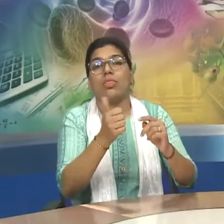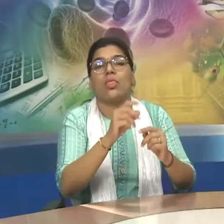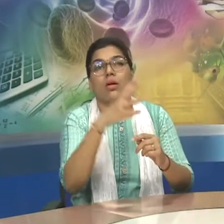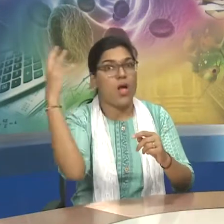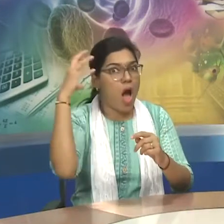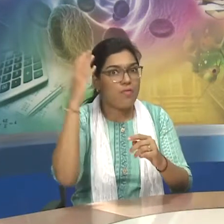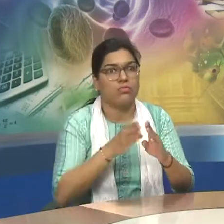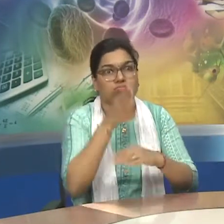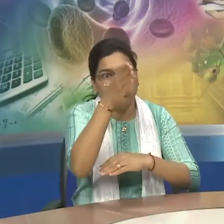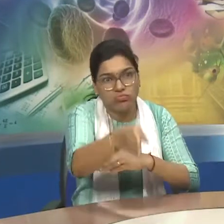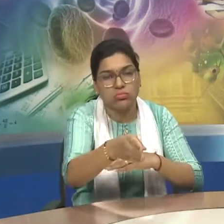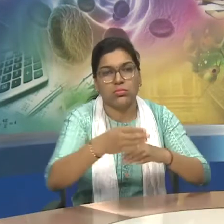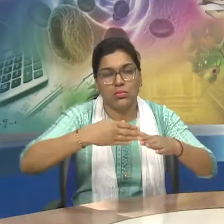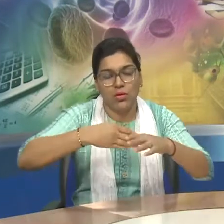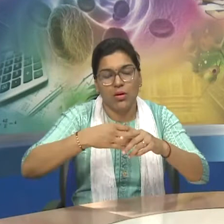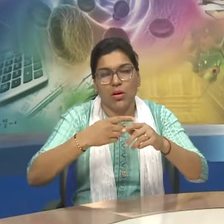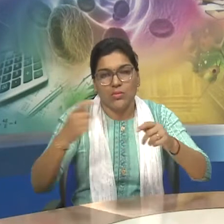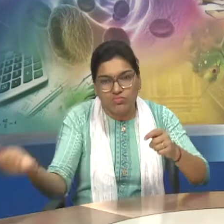necessary for